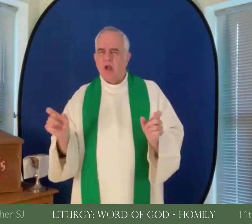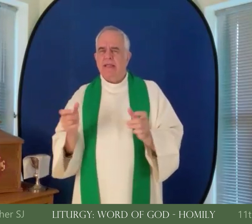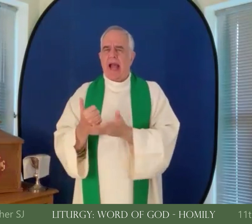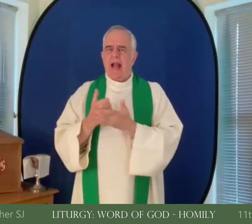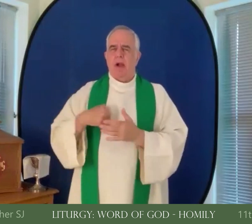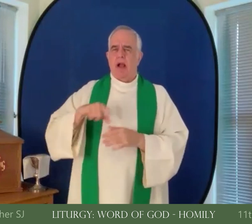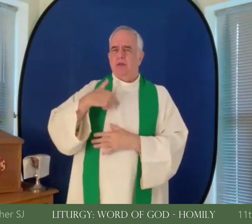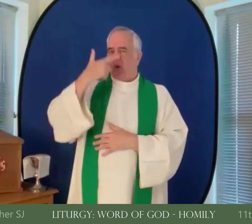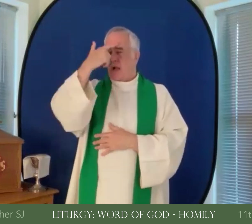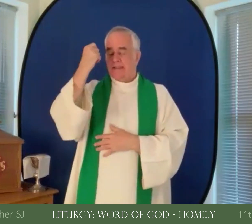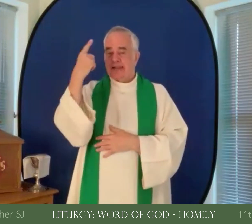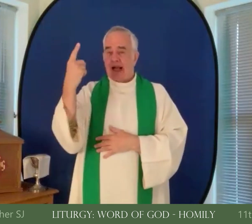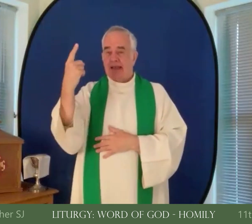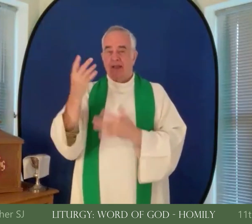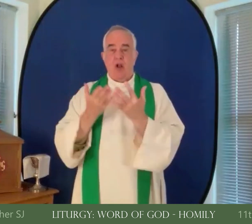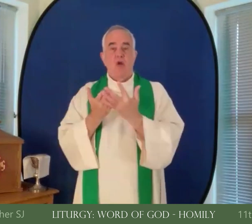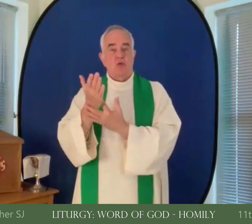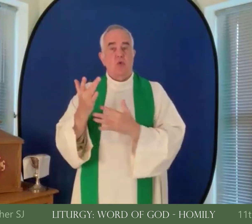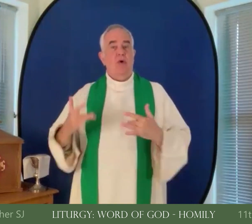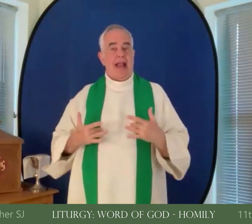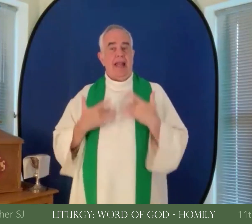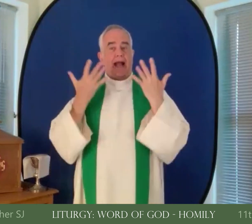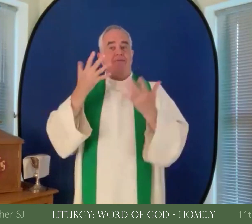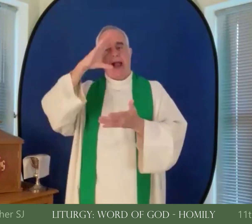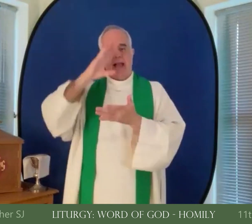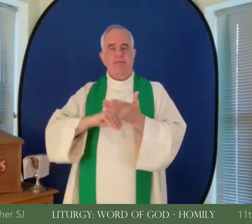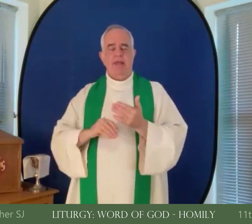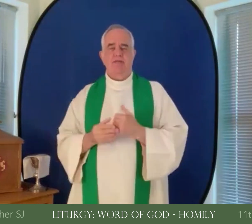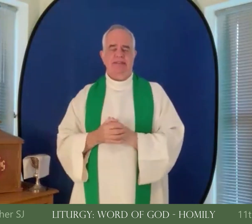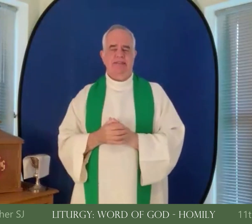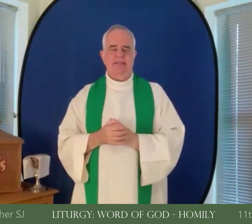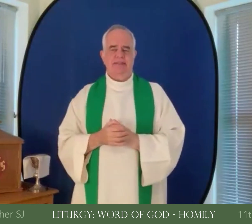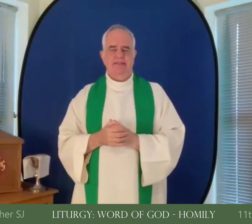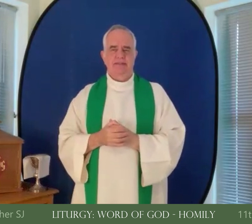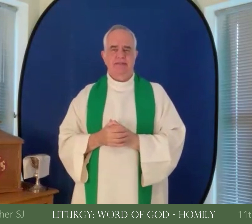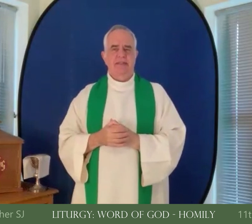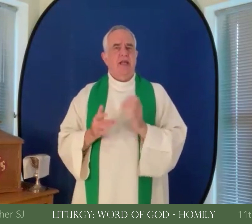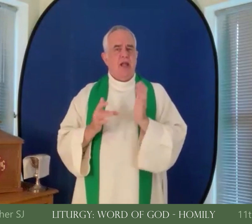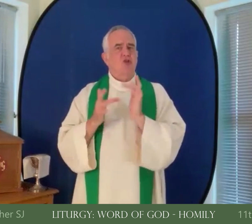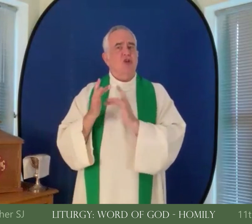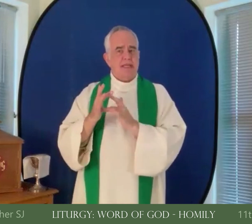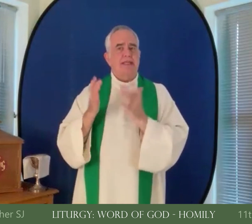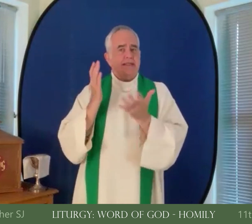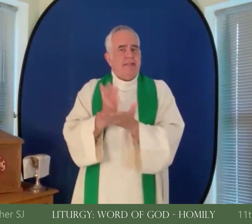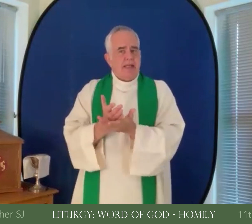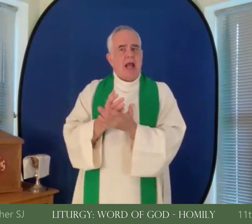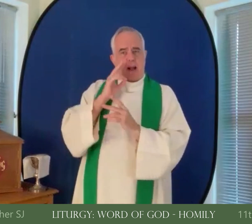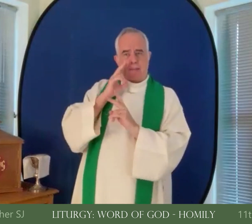Words have had to understand through life experience. To Jesus, must